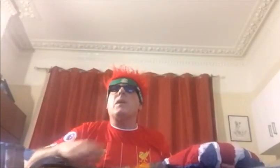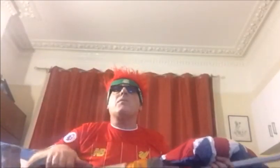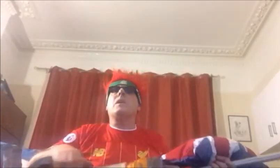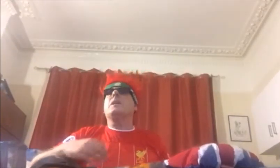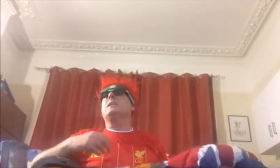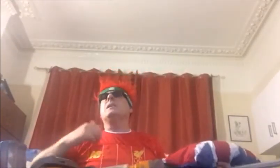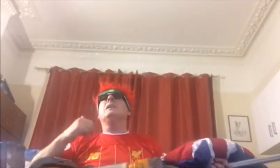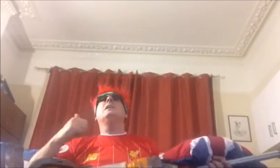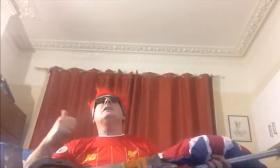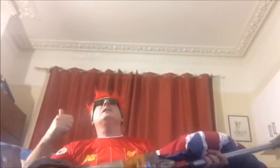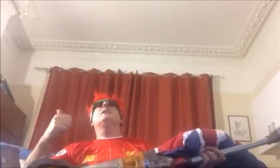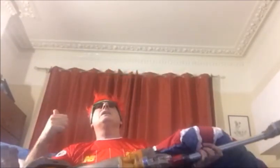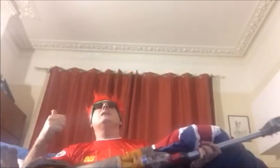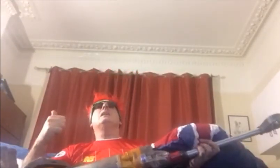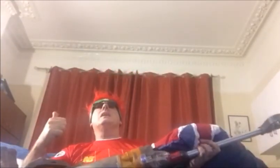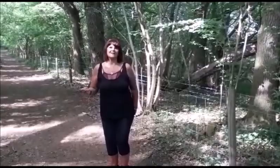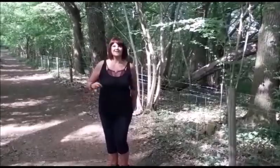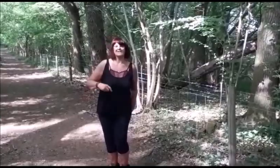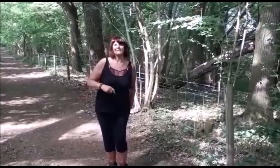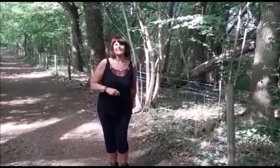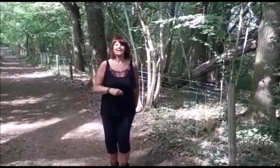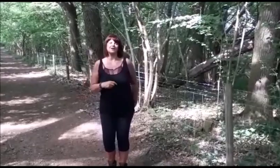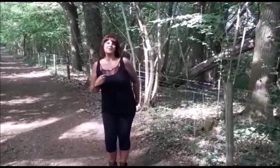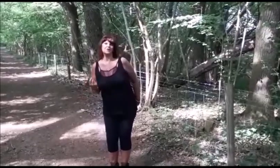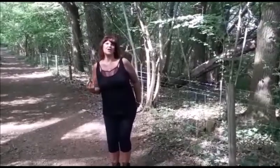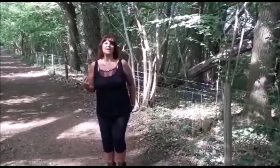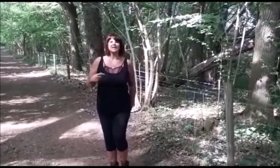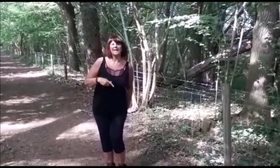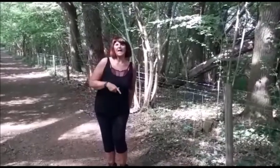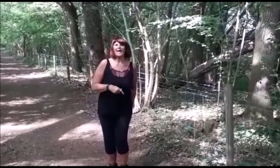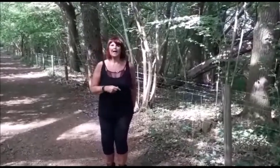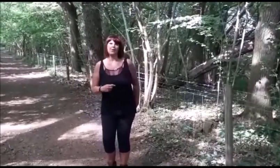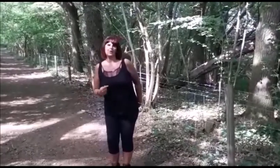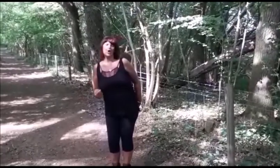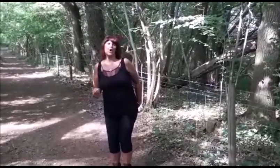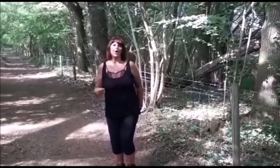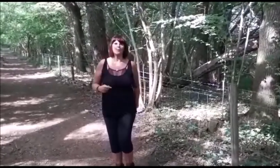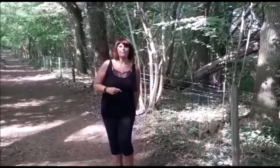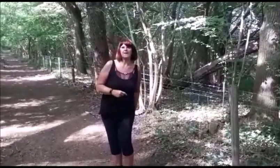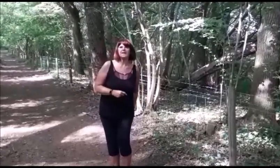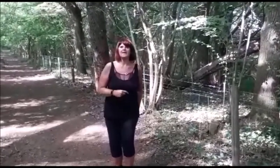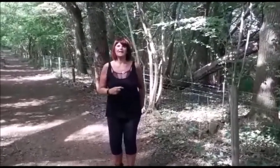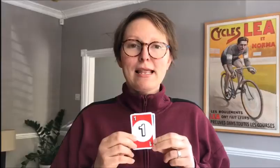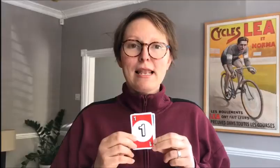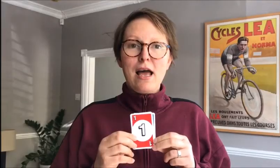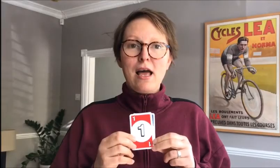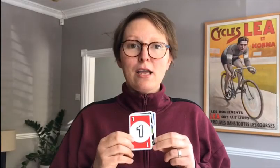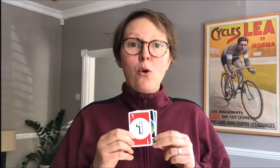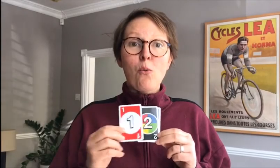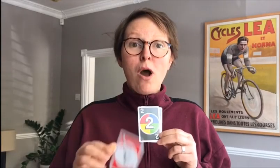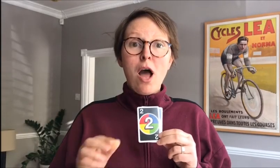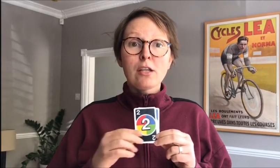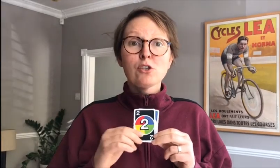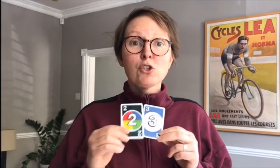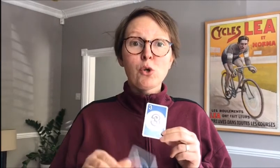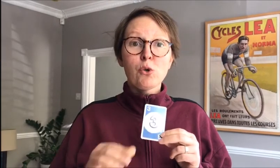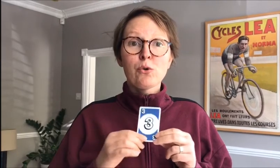our friends in need. You can count on me like one, two,